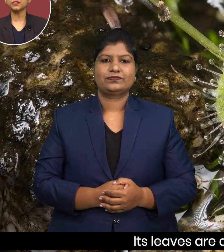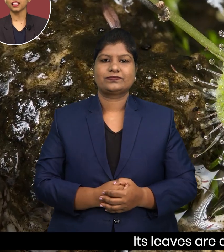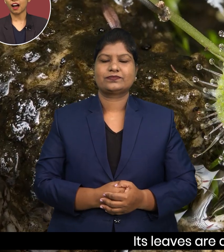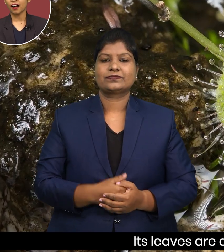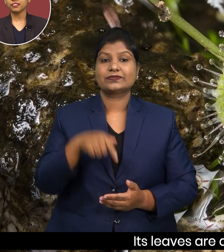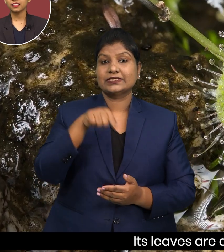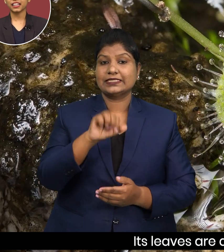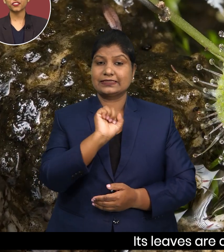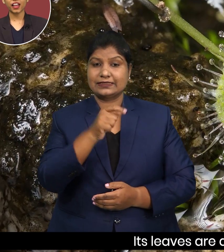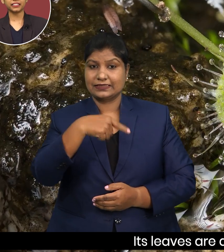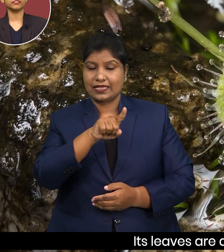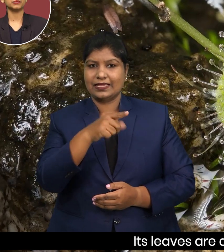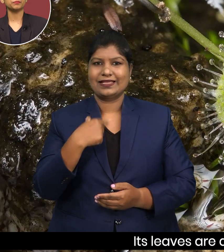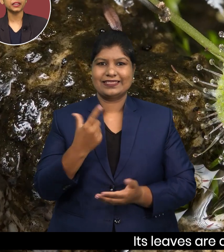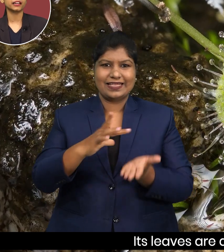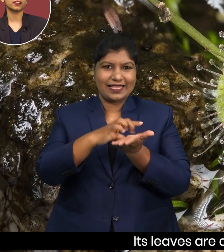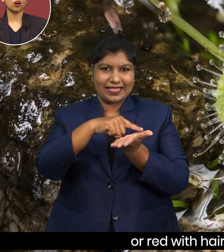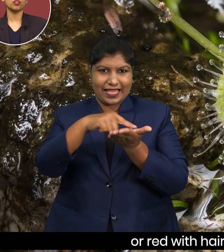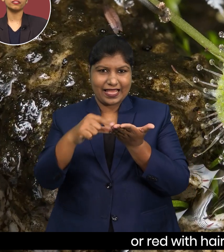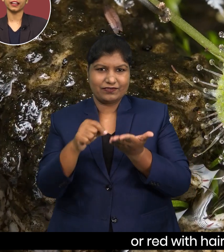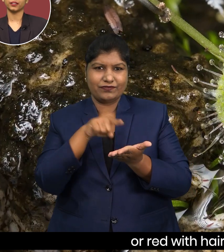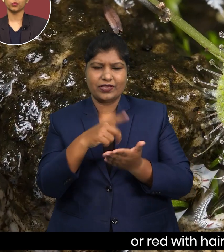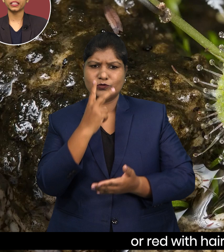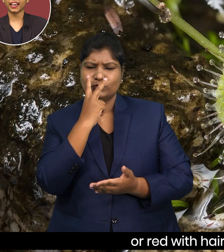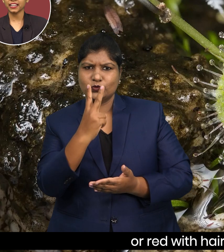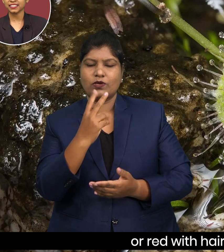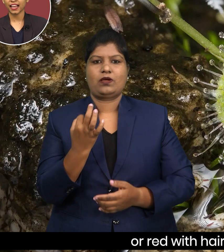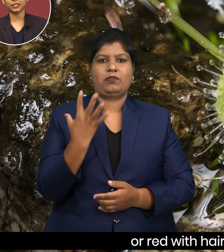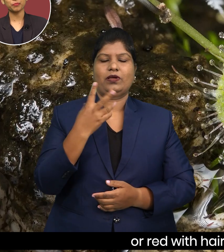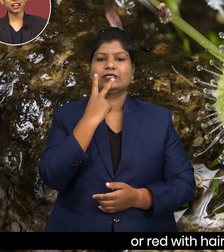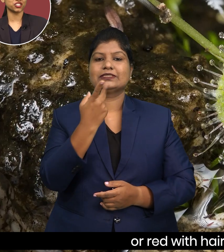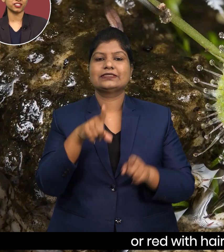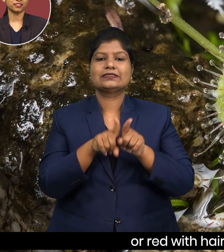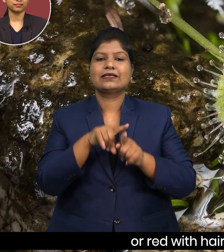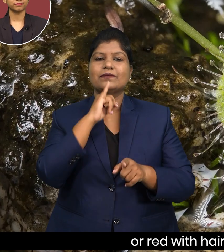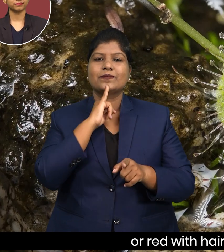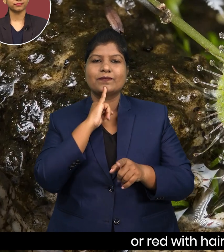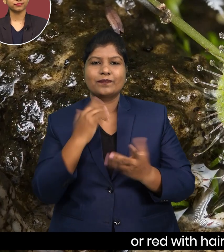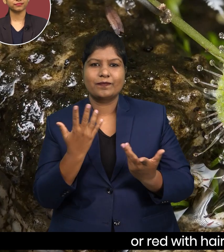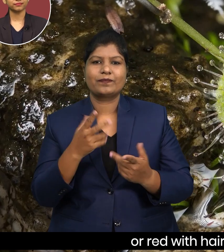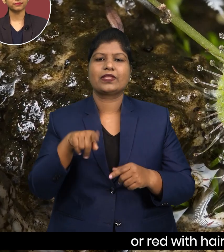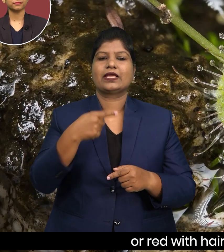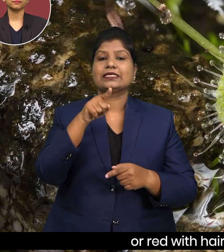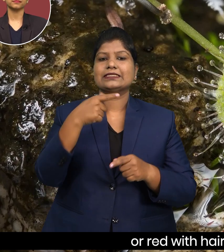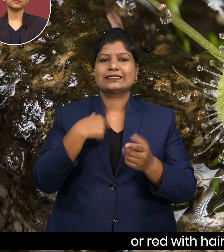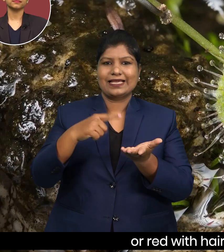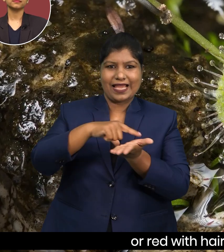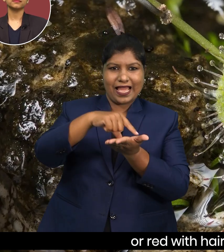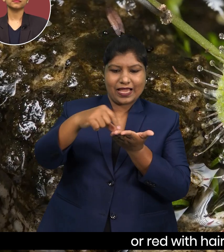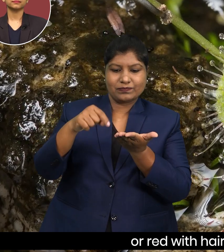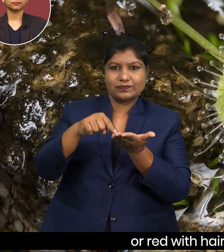Its leaves are attractively pink or red with hairs at the margin.